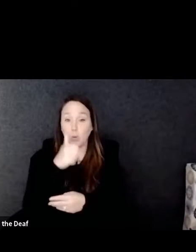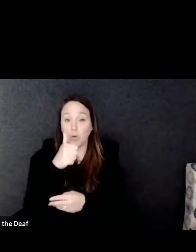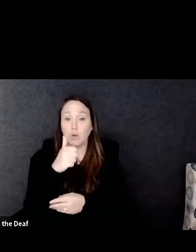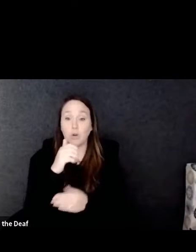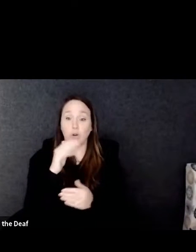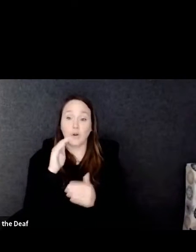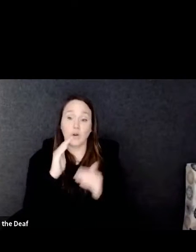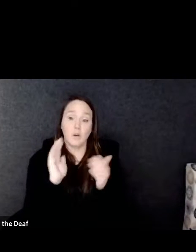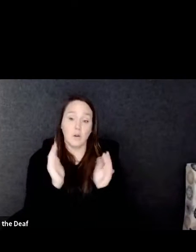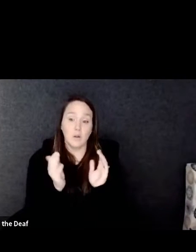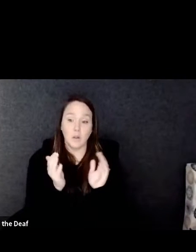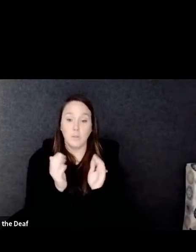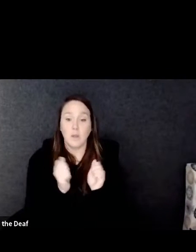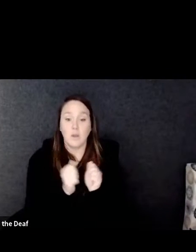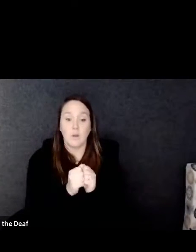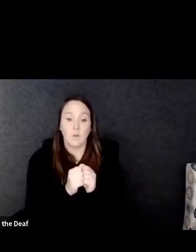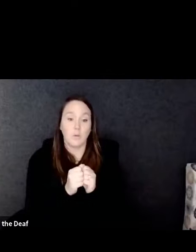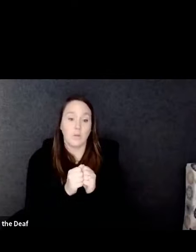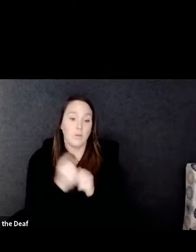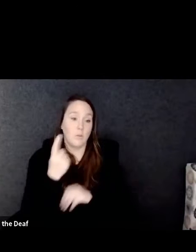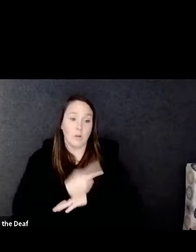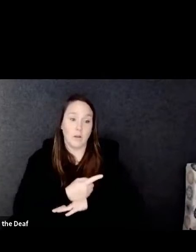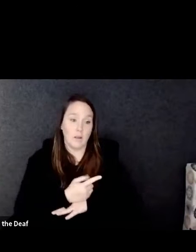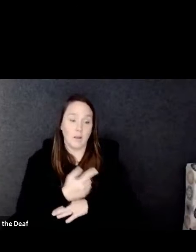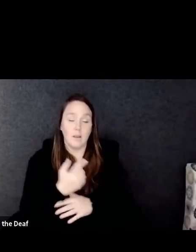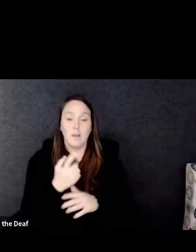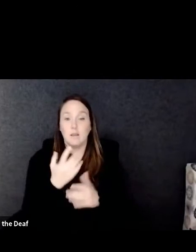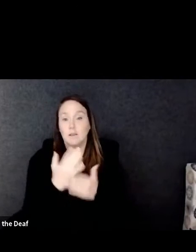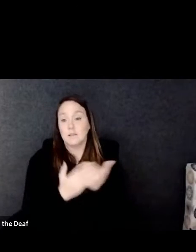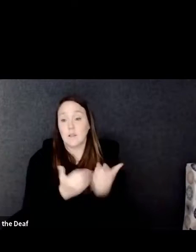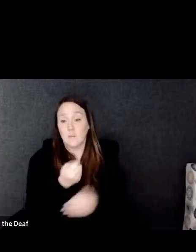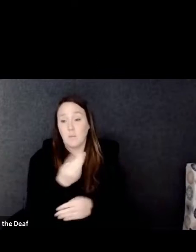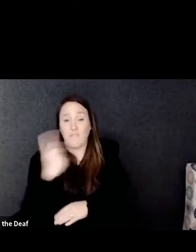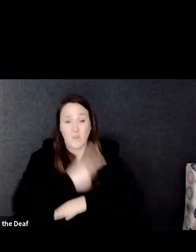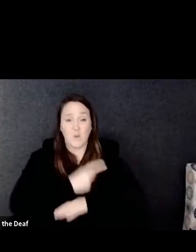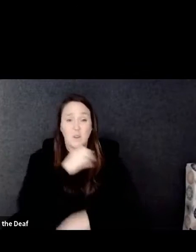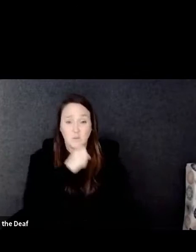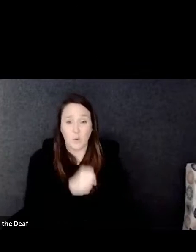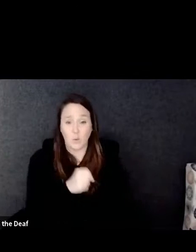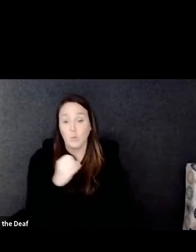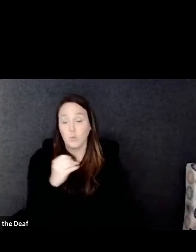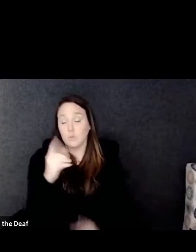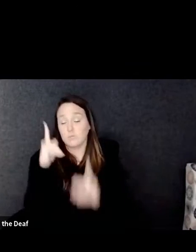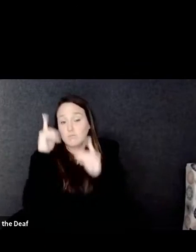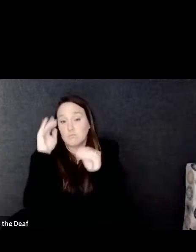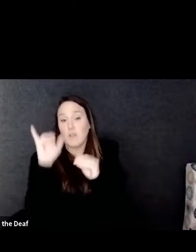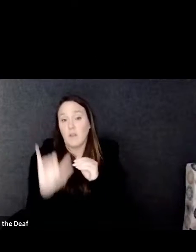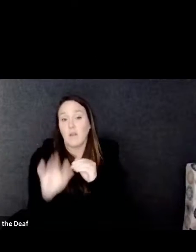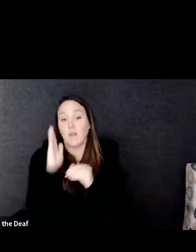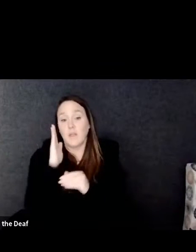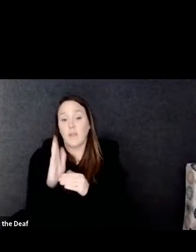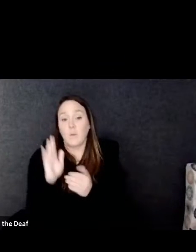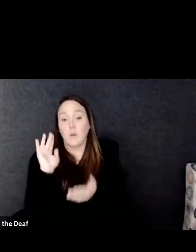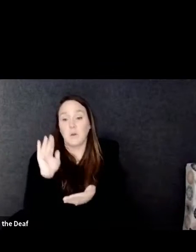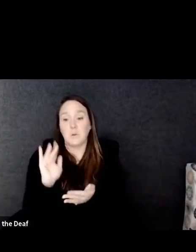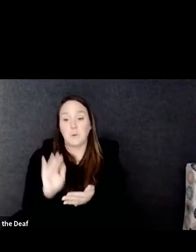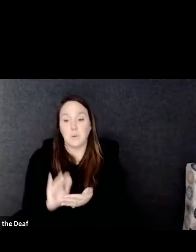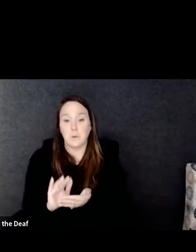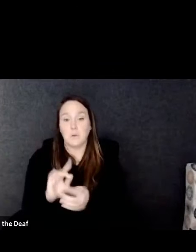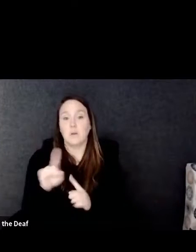than 1 day, and some of them were several days old. So we're hopeful that that will kind of settle down when they